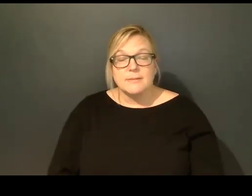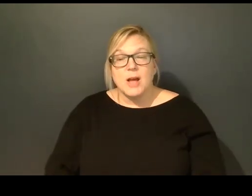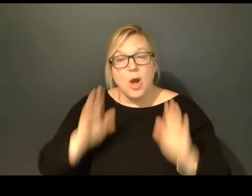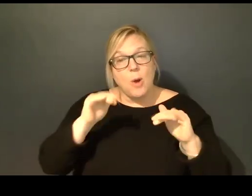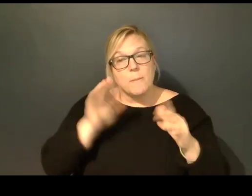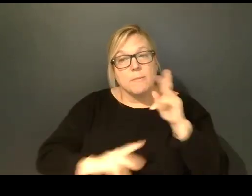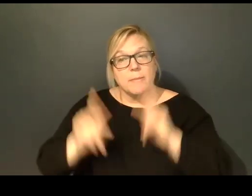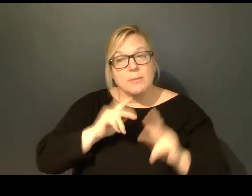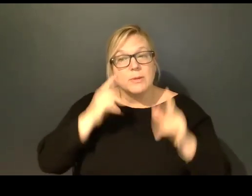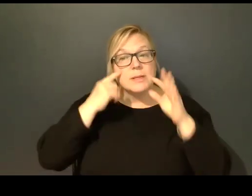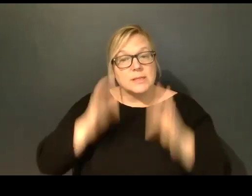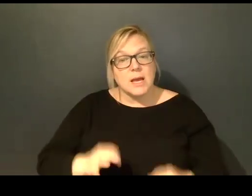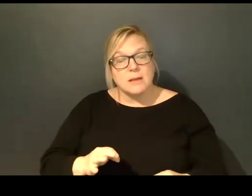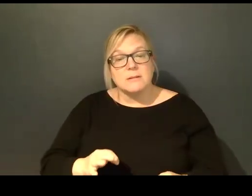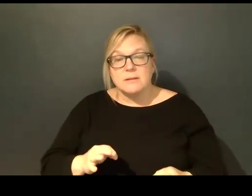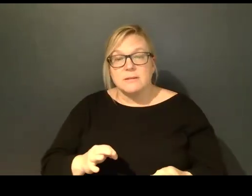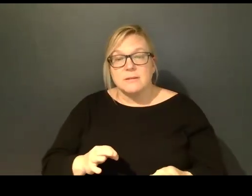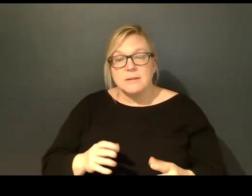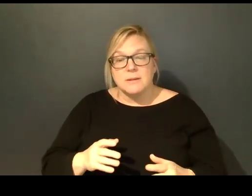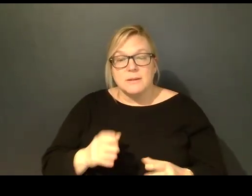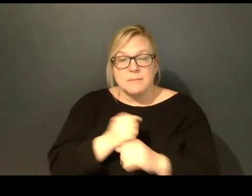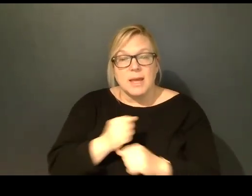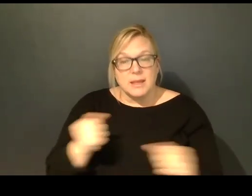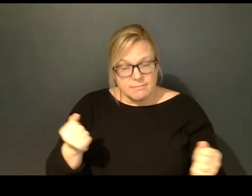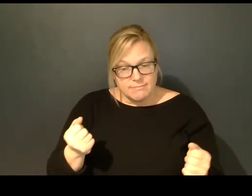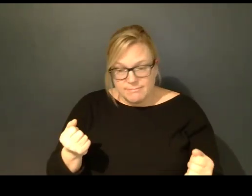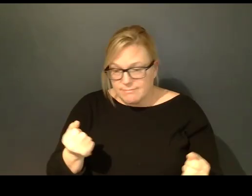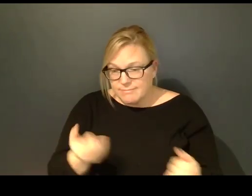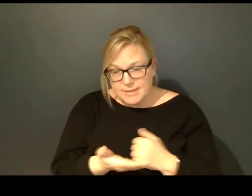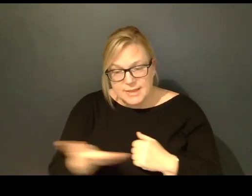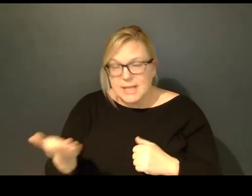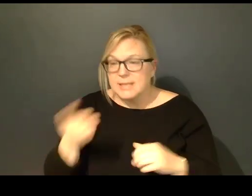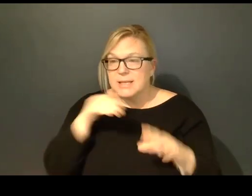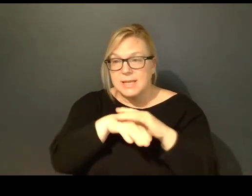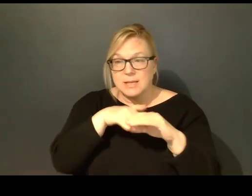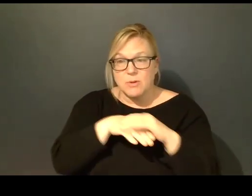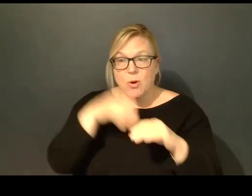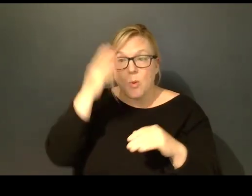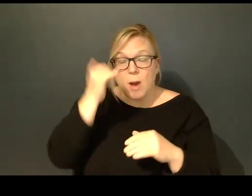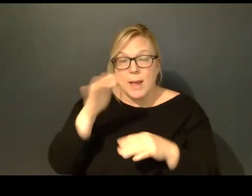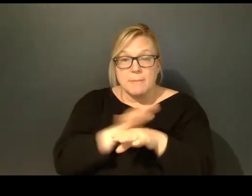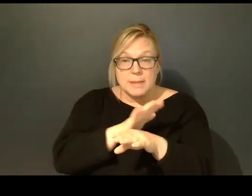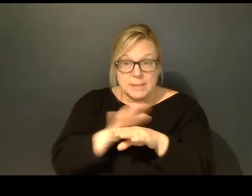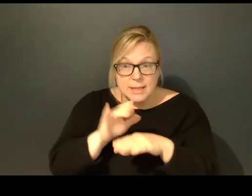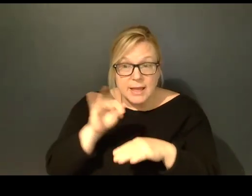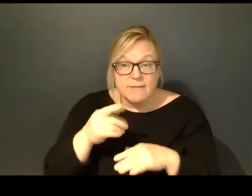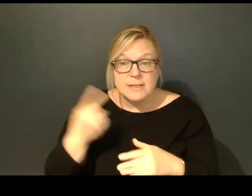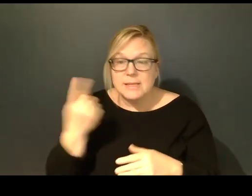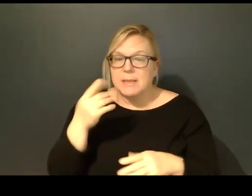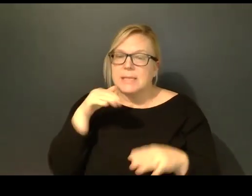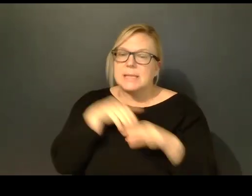go and make things accessible for all involved, because businesses, you'll get more of us out there, Mhm.